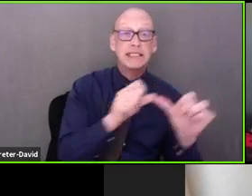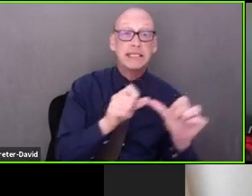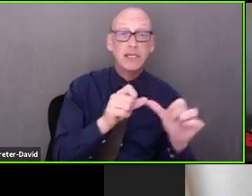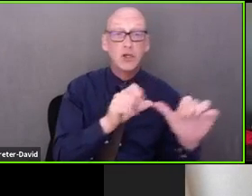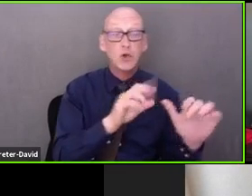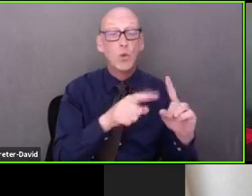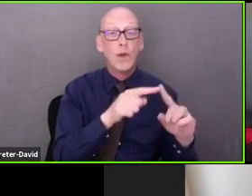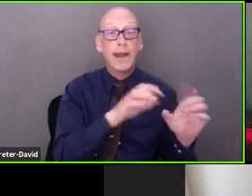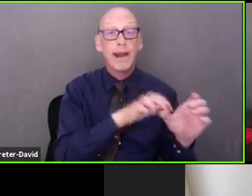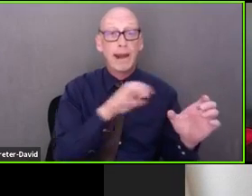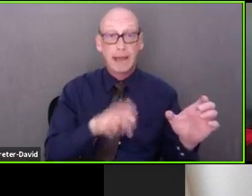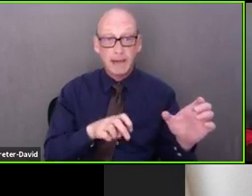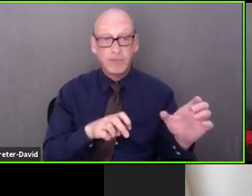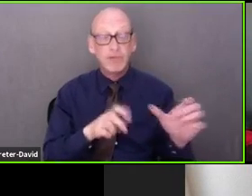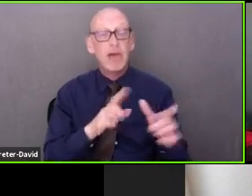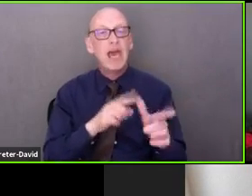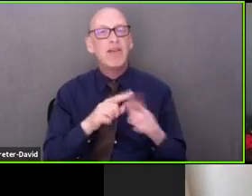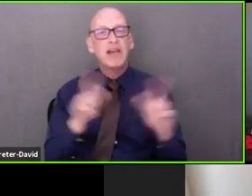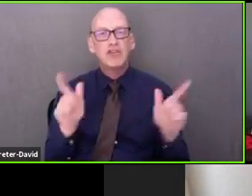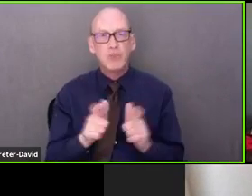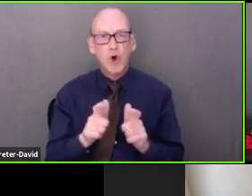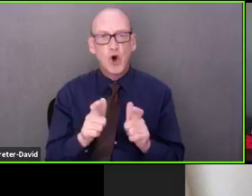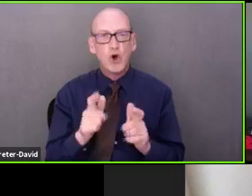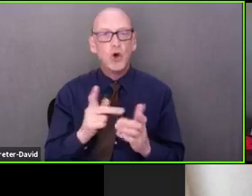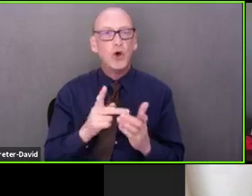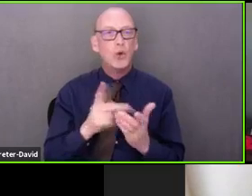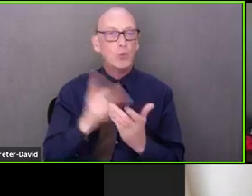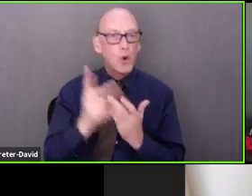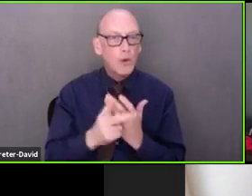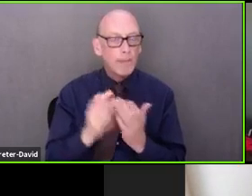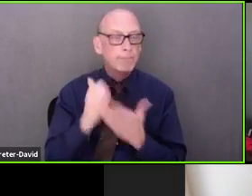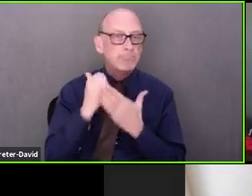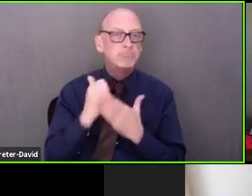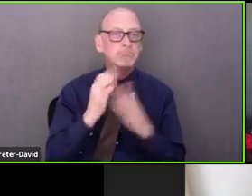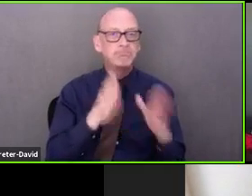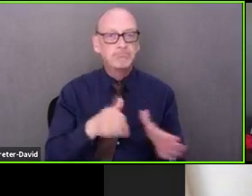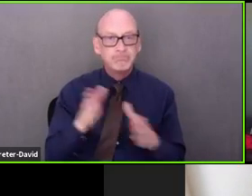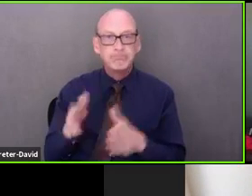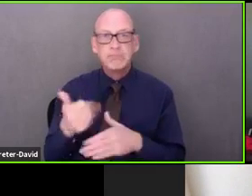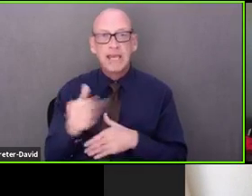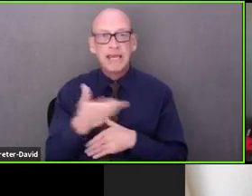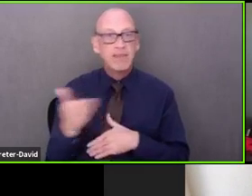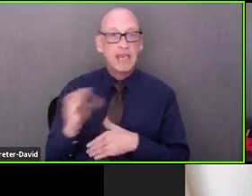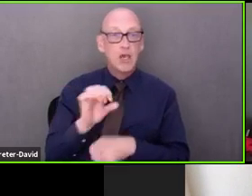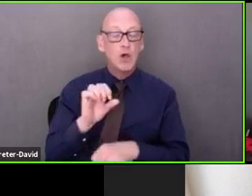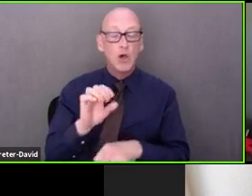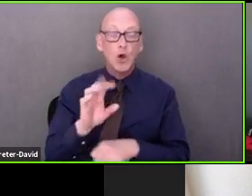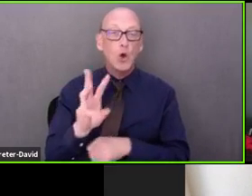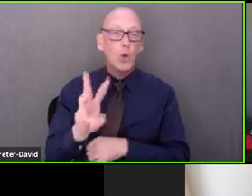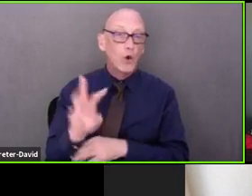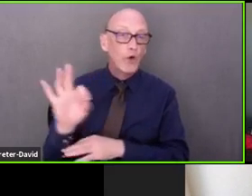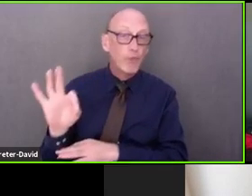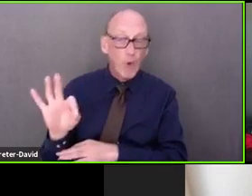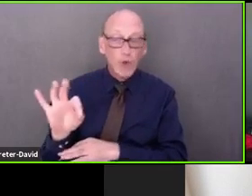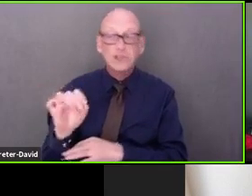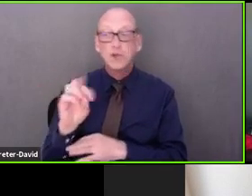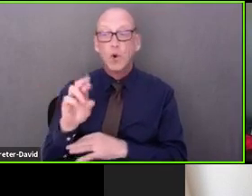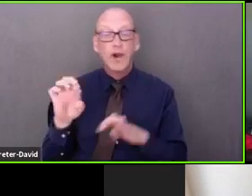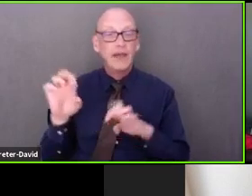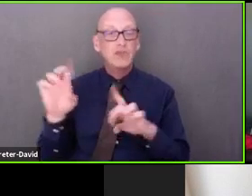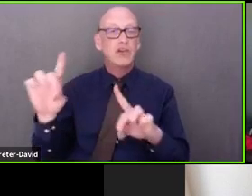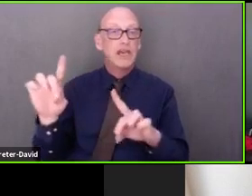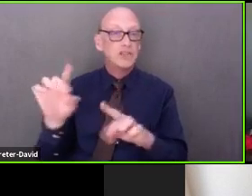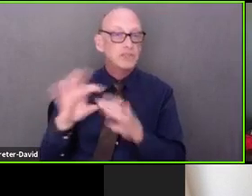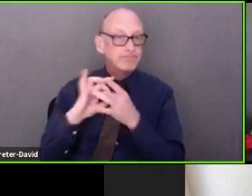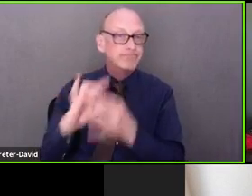outside. And then we have a smaller program that is helping individuals with anything that is workforce or and educational related.